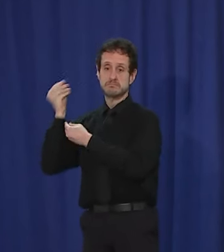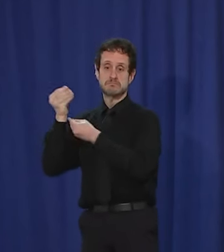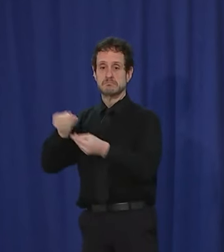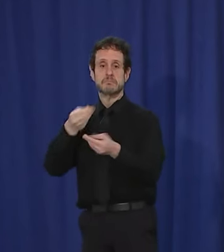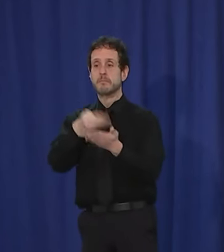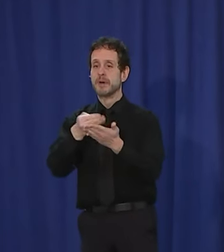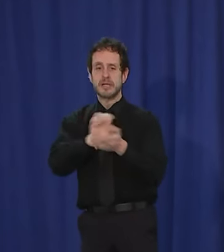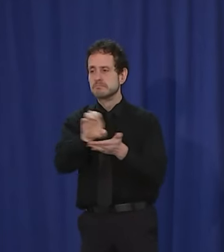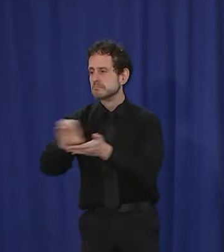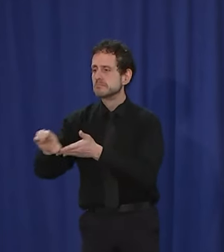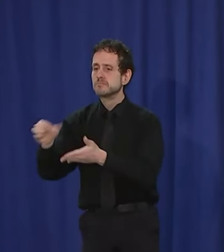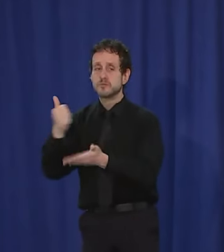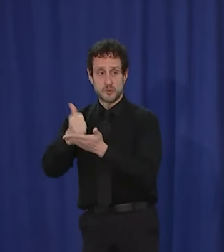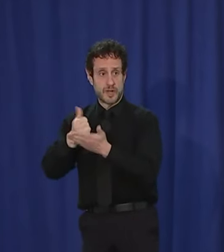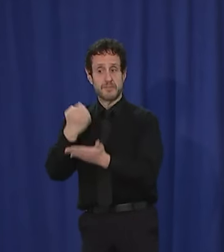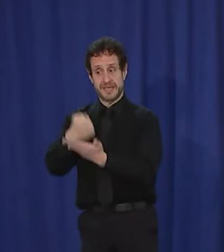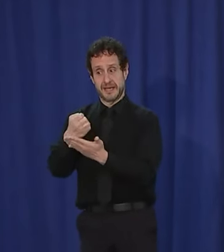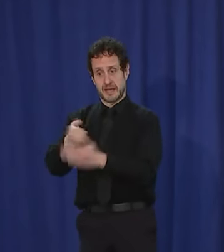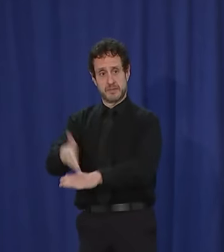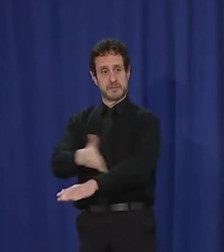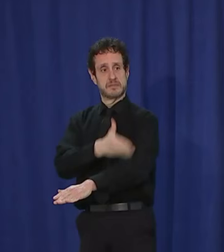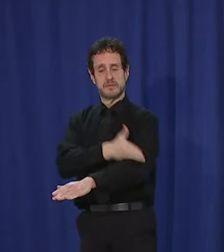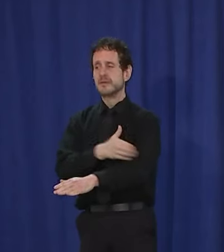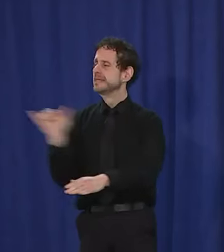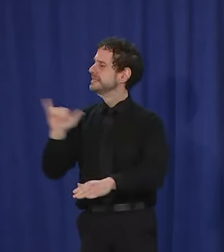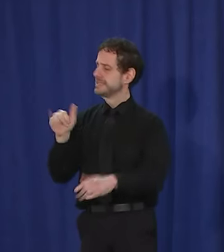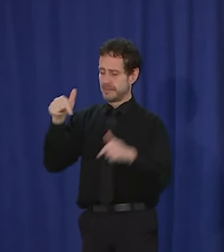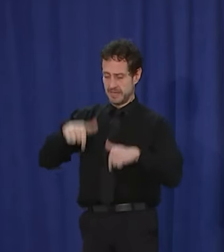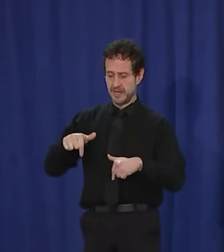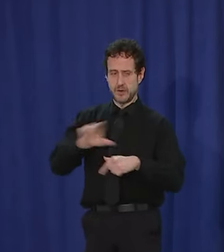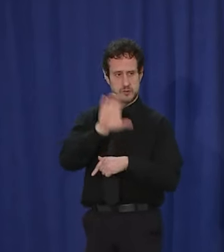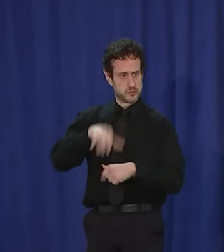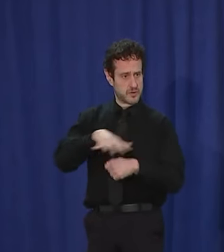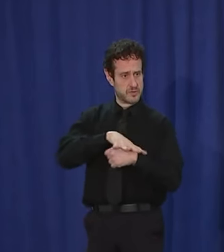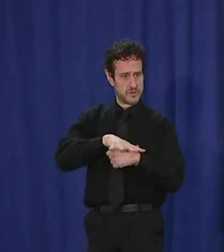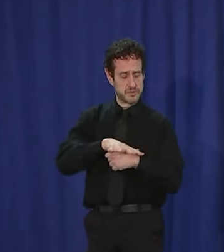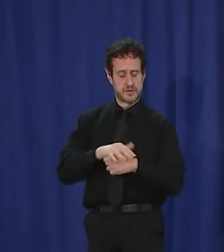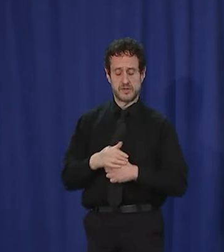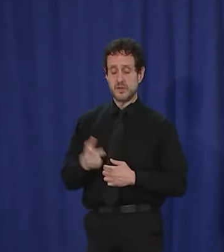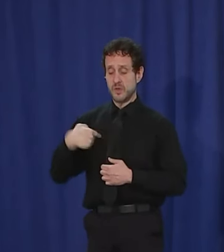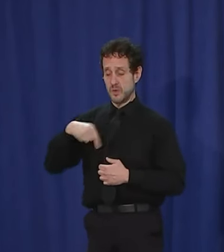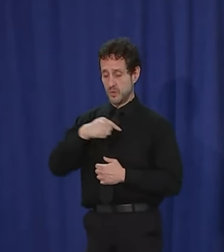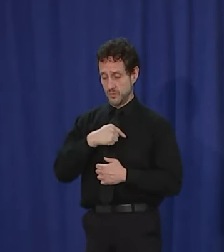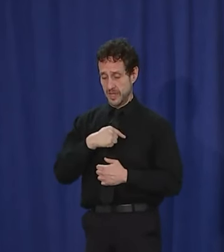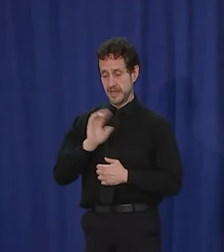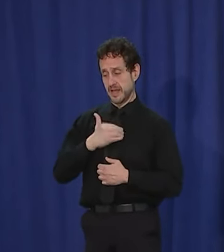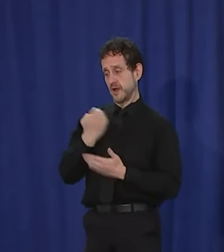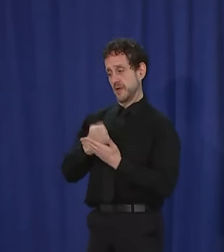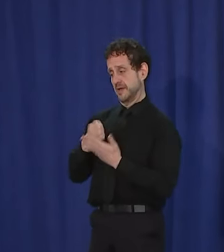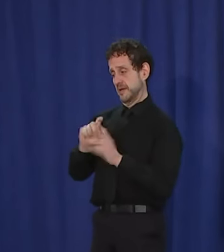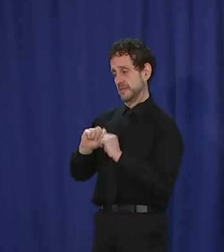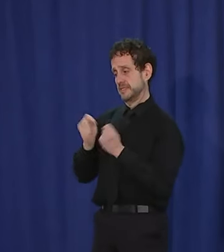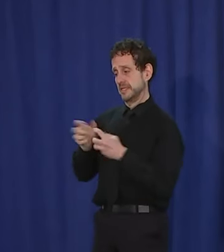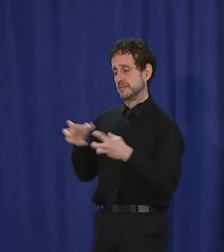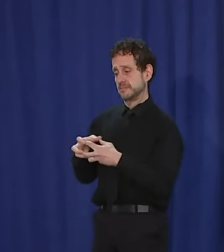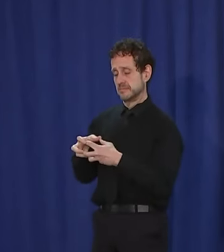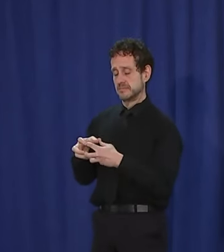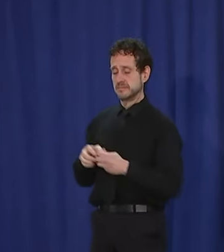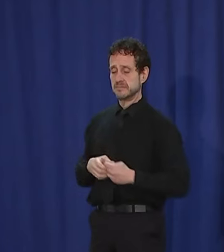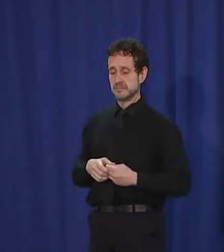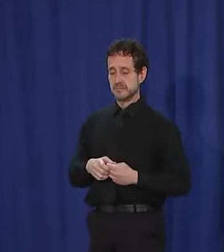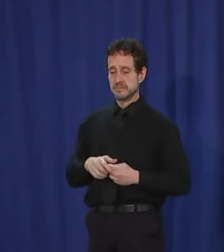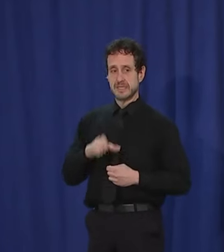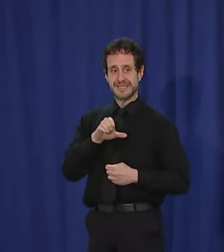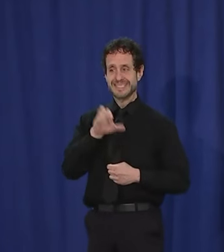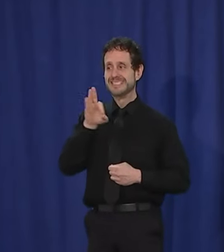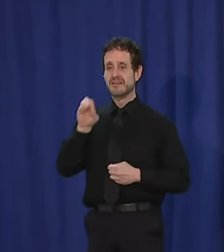the local level. We believe, and when I say we, I'm talking about our economic team, including our CFO